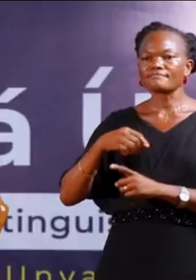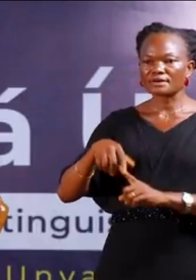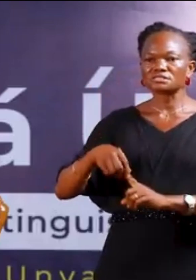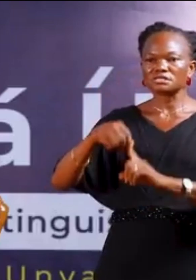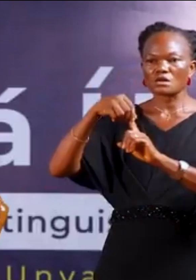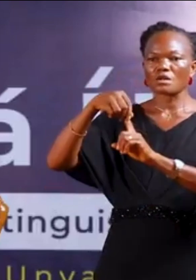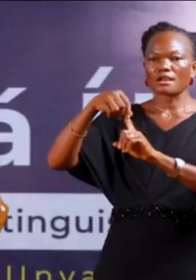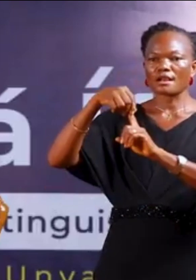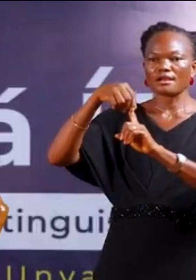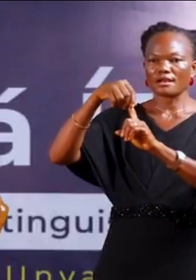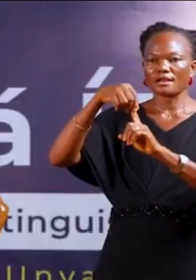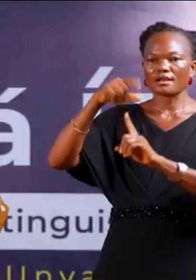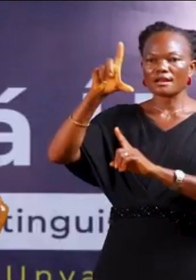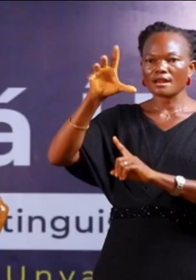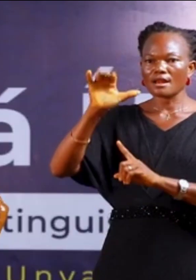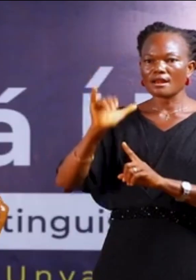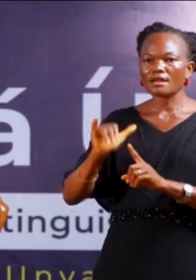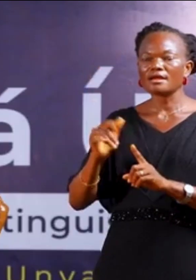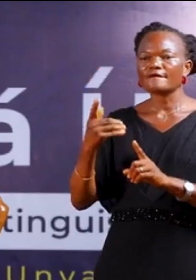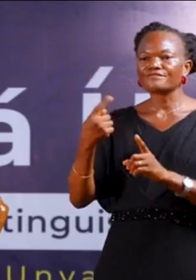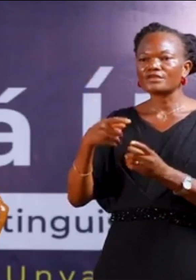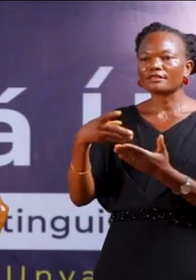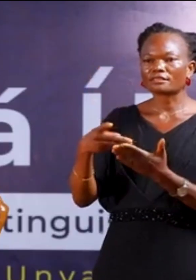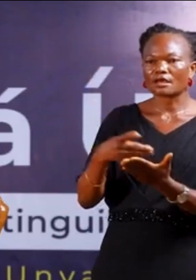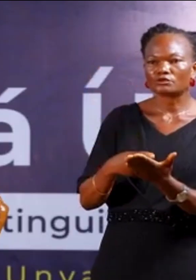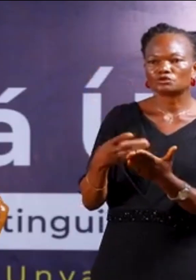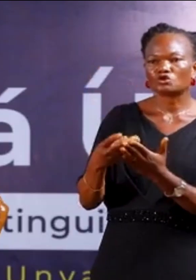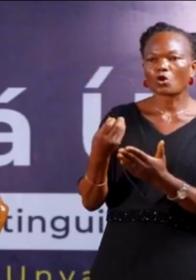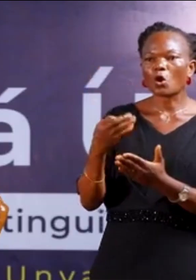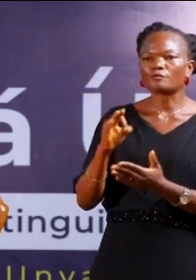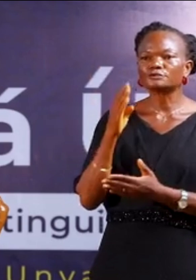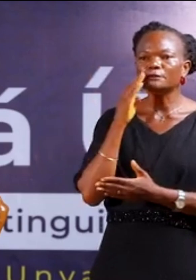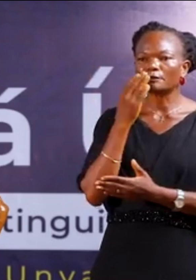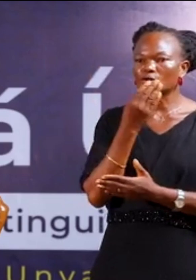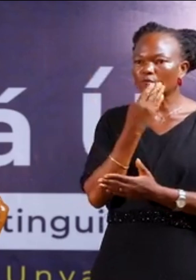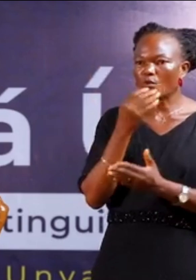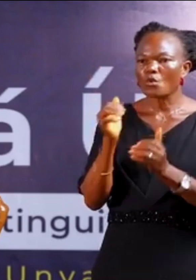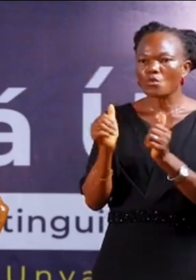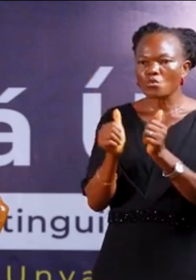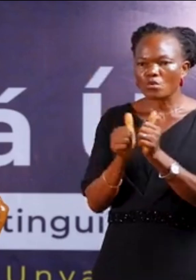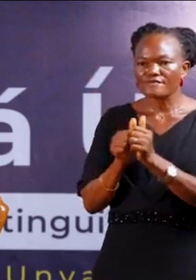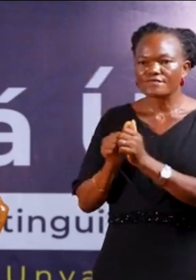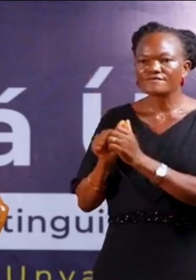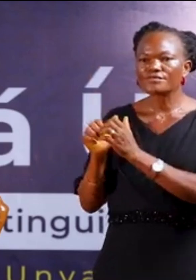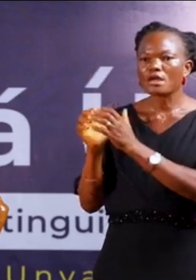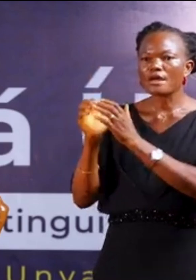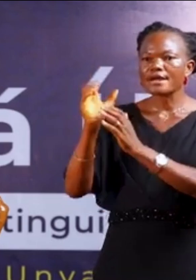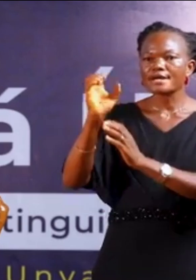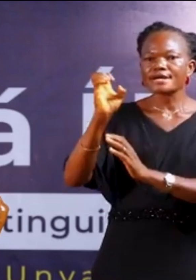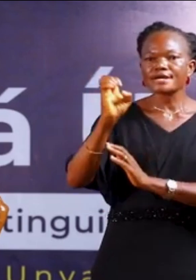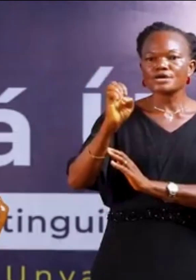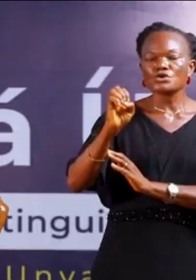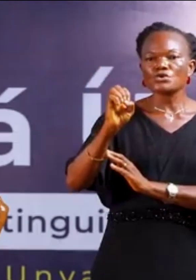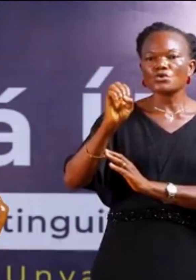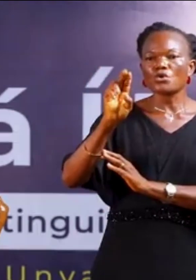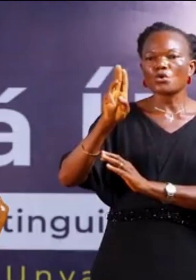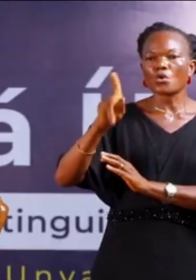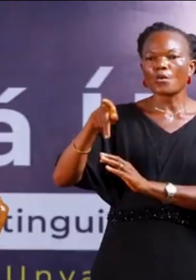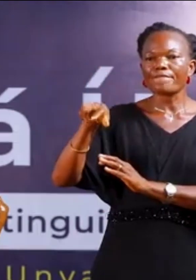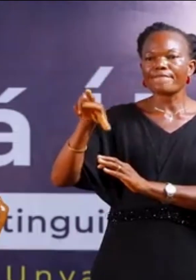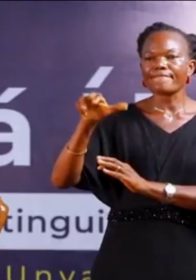particularly the interaction of the Igbo with European colonialism, as